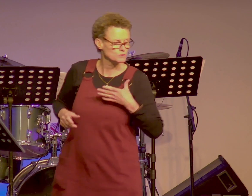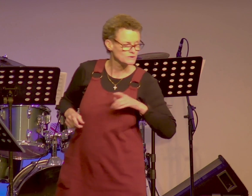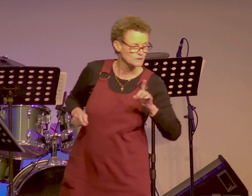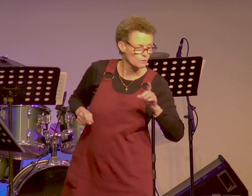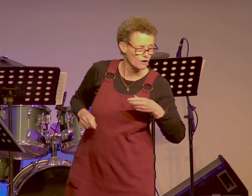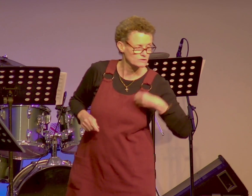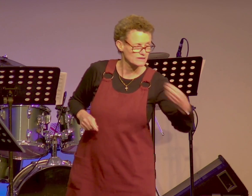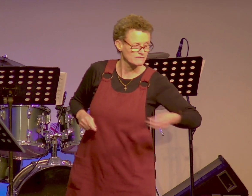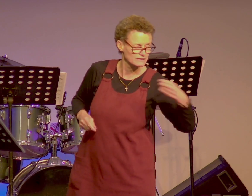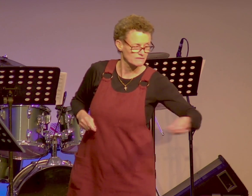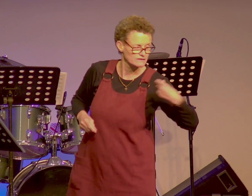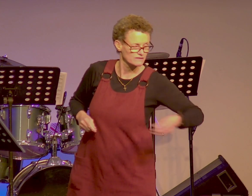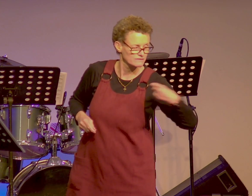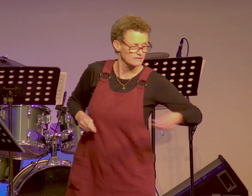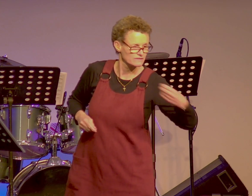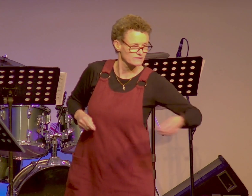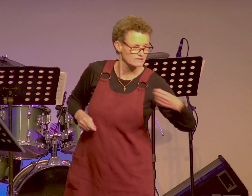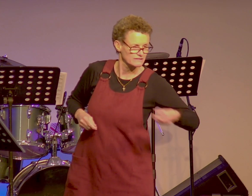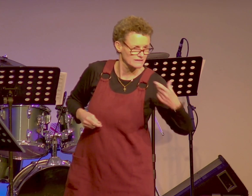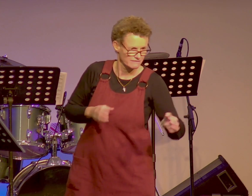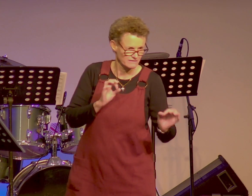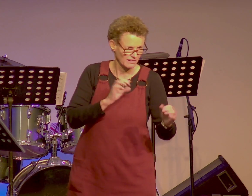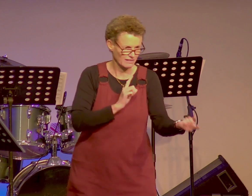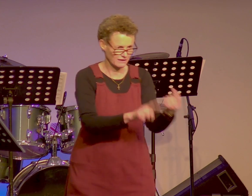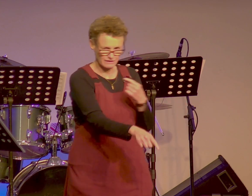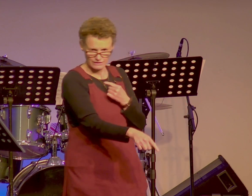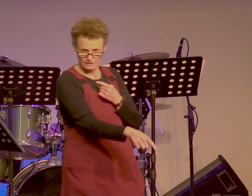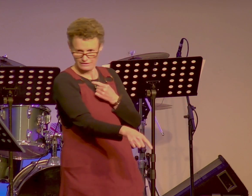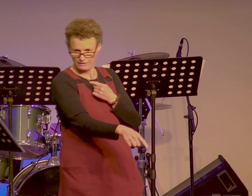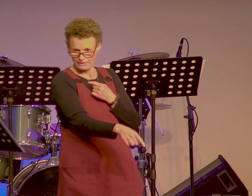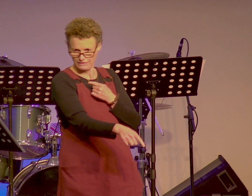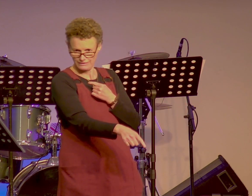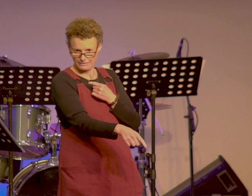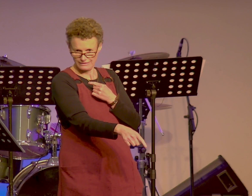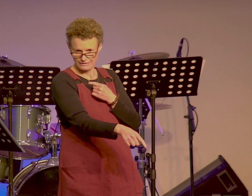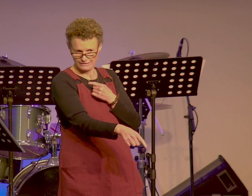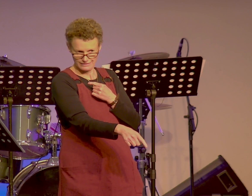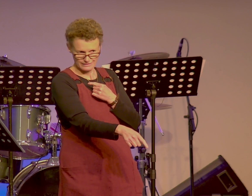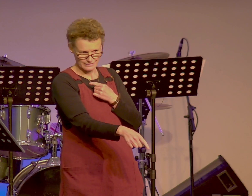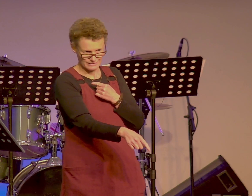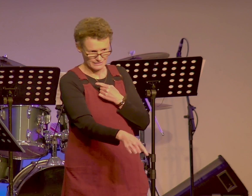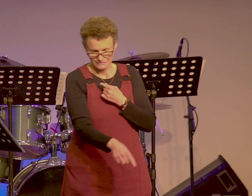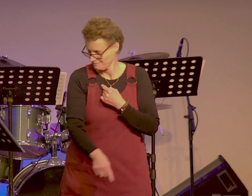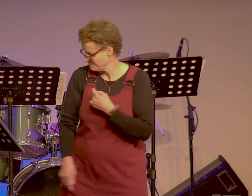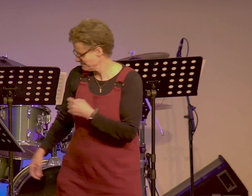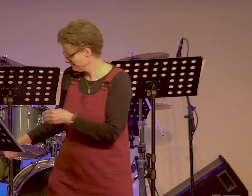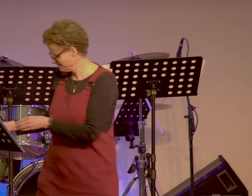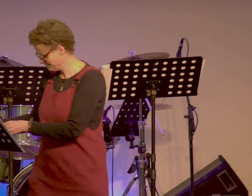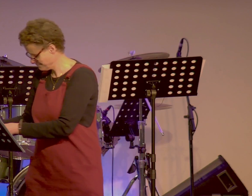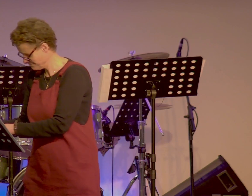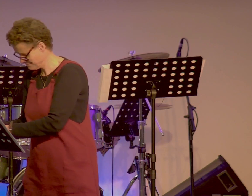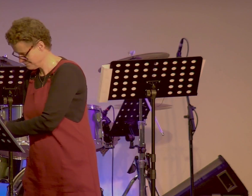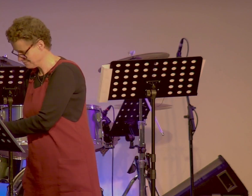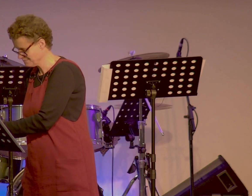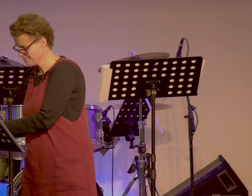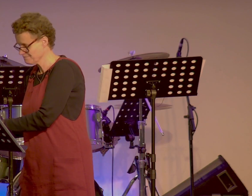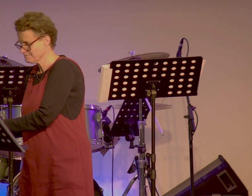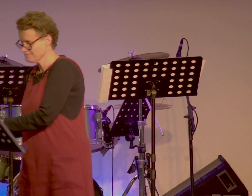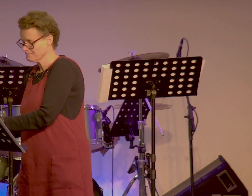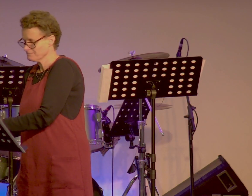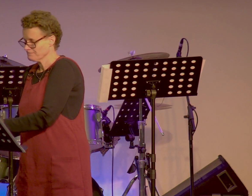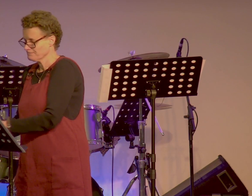But he doesn't want us to just be getting things for him. He doesn't want us to just dole things out without getting a response. It's